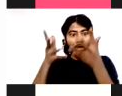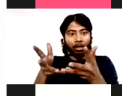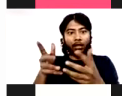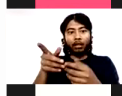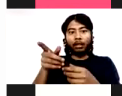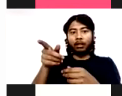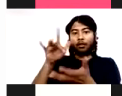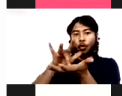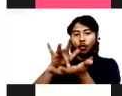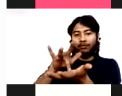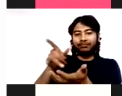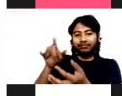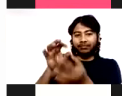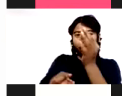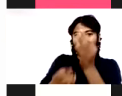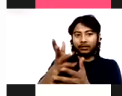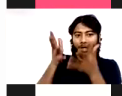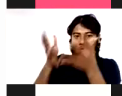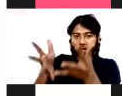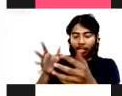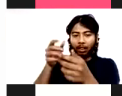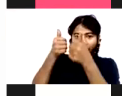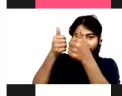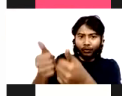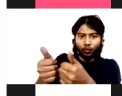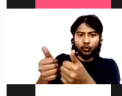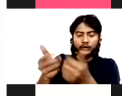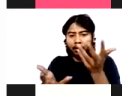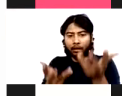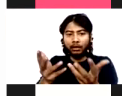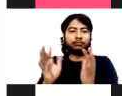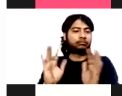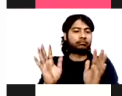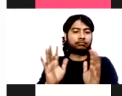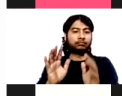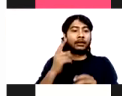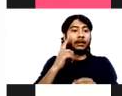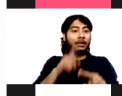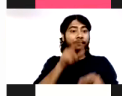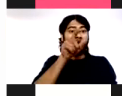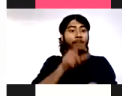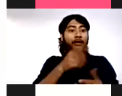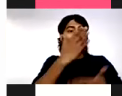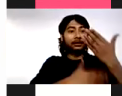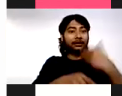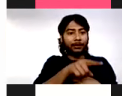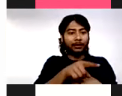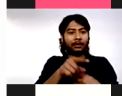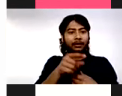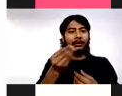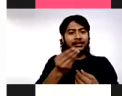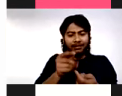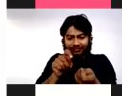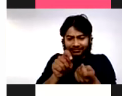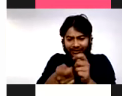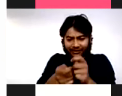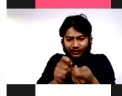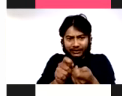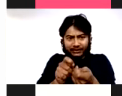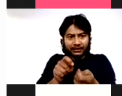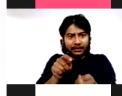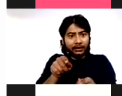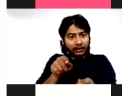particular case to ensure to persons with disabilities the enjoyment or exercise on an equal basis with others of all